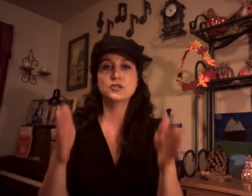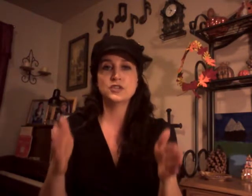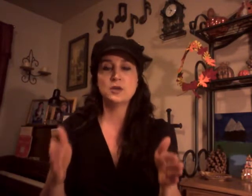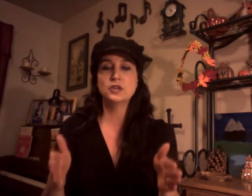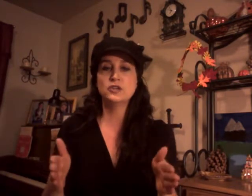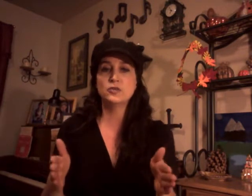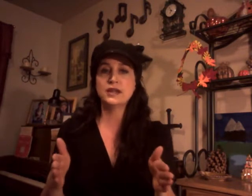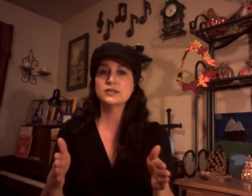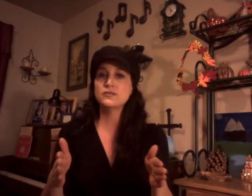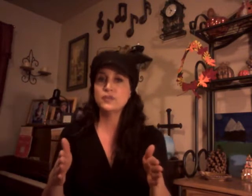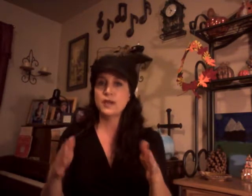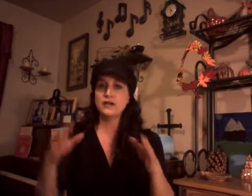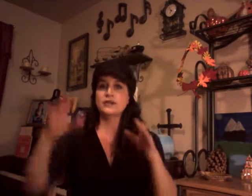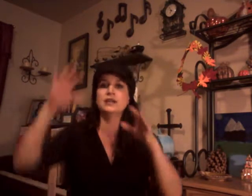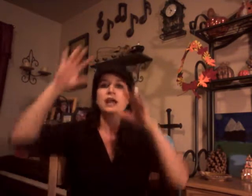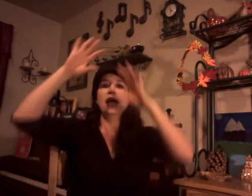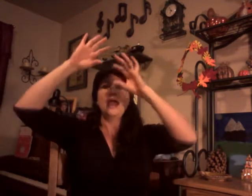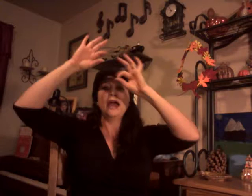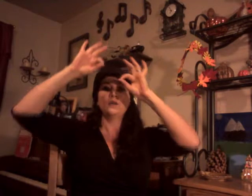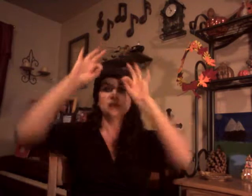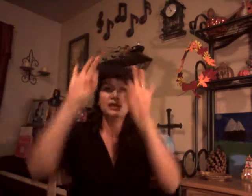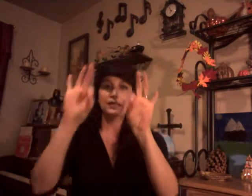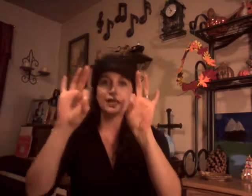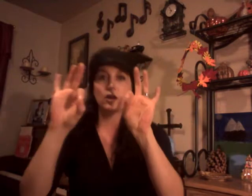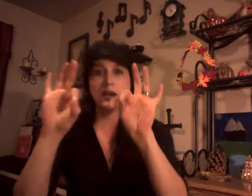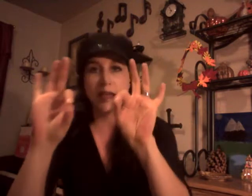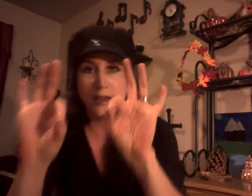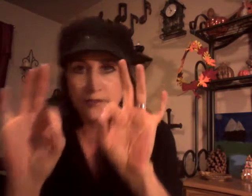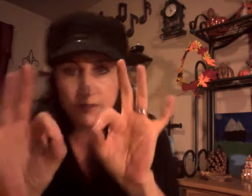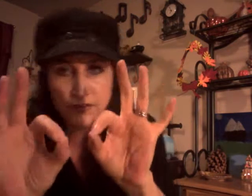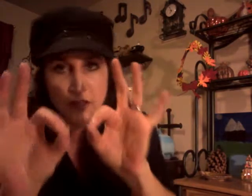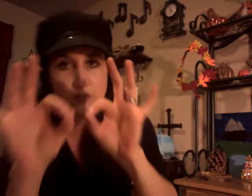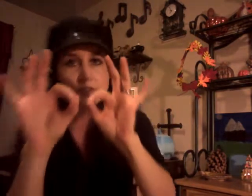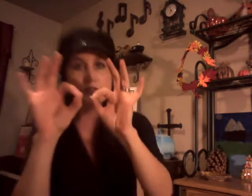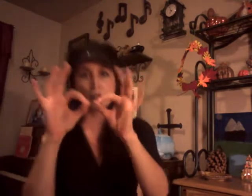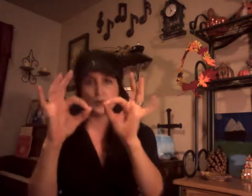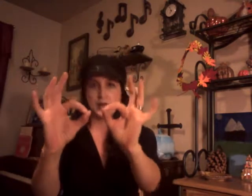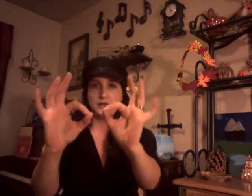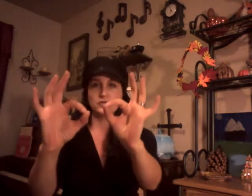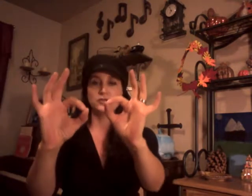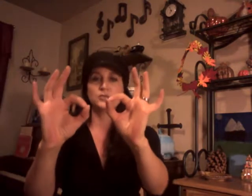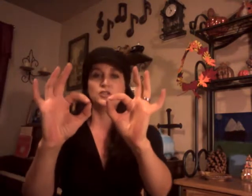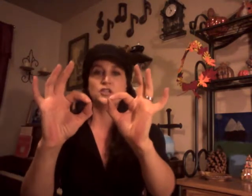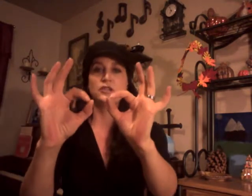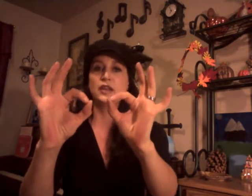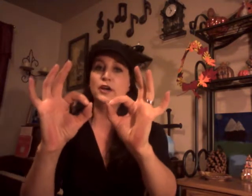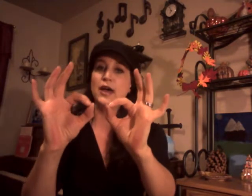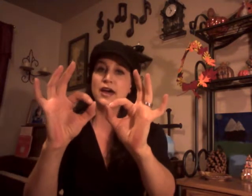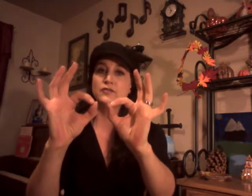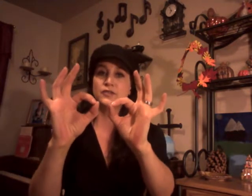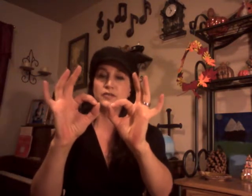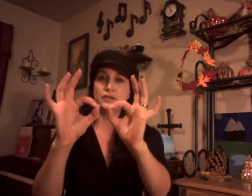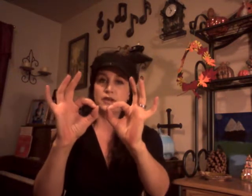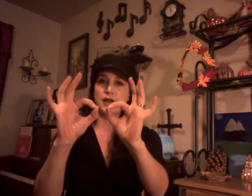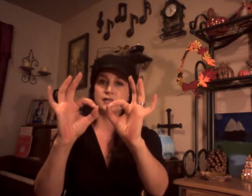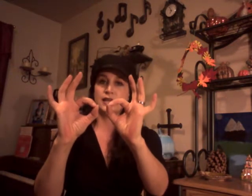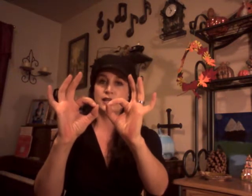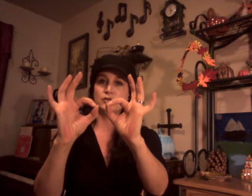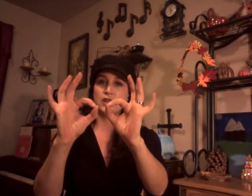Now we're going to do the ransom from heaven, and we're going to take our F fingers, okay? These are in the position of the letter F of the sign language